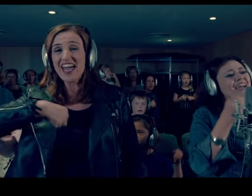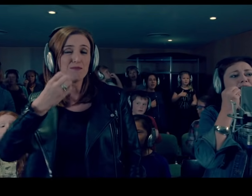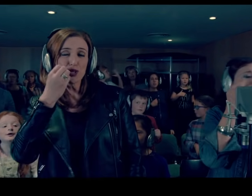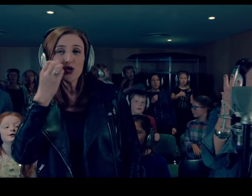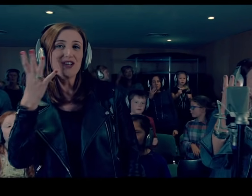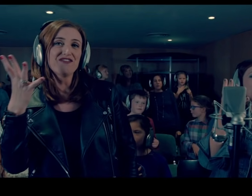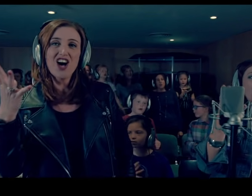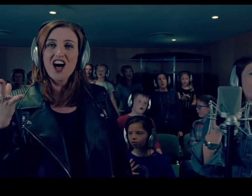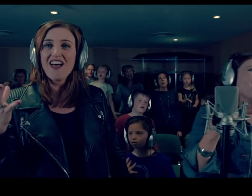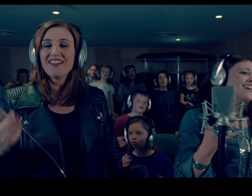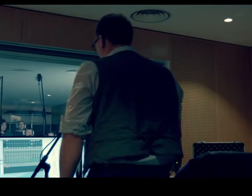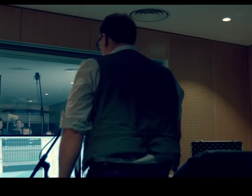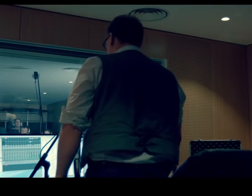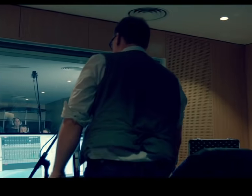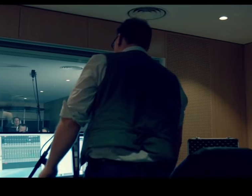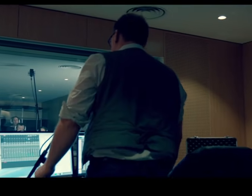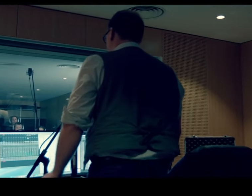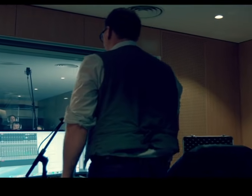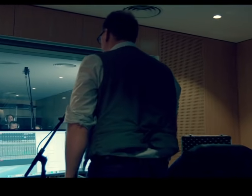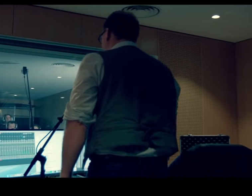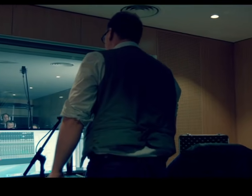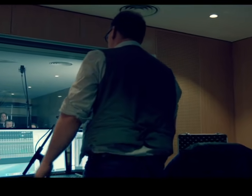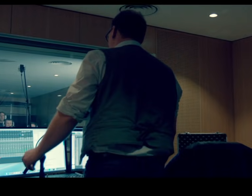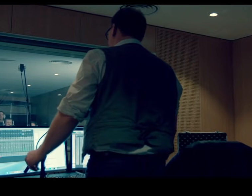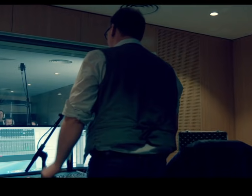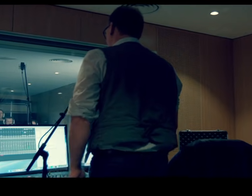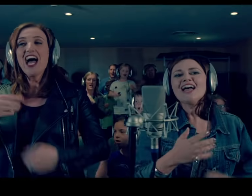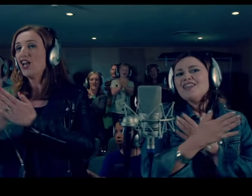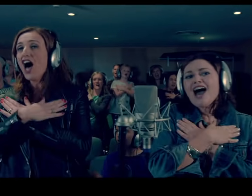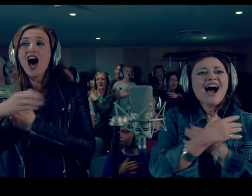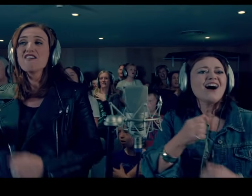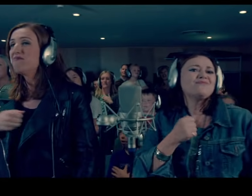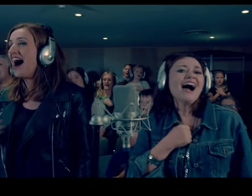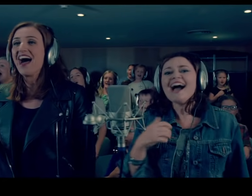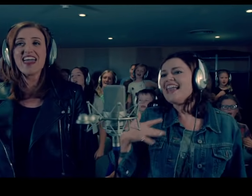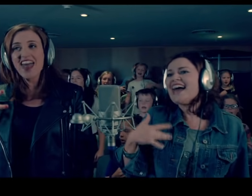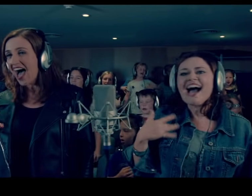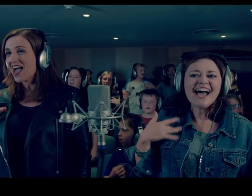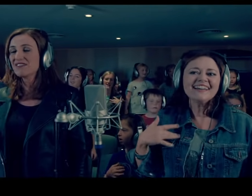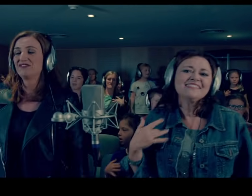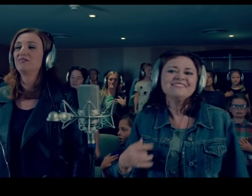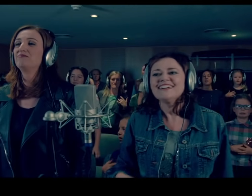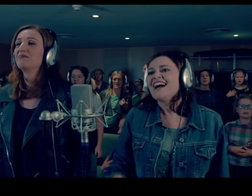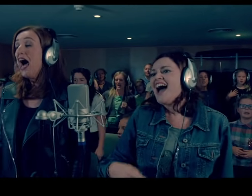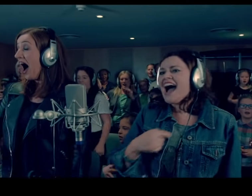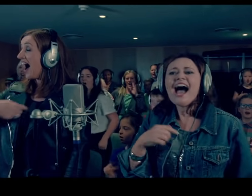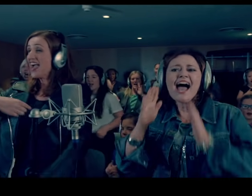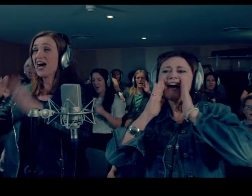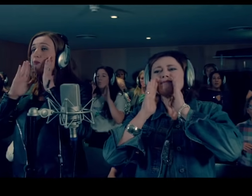am beautiful I am free I love my life I I am